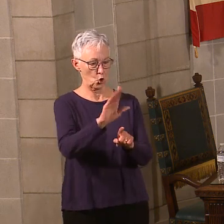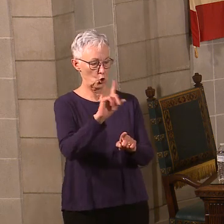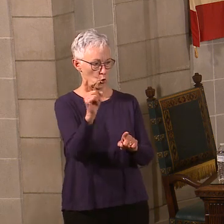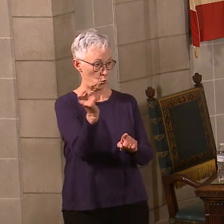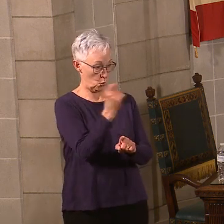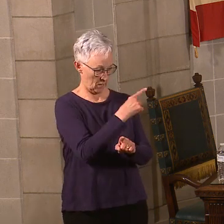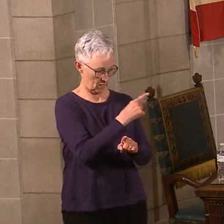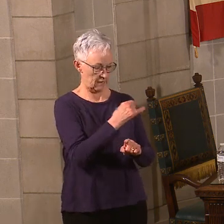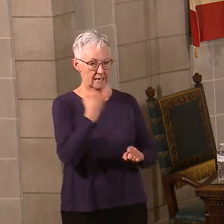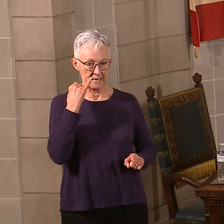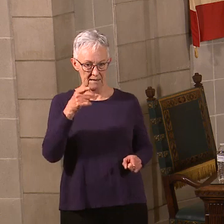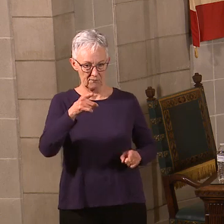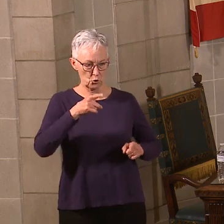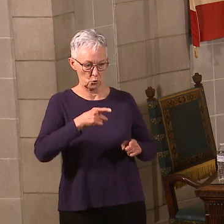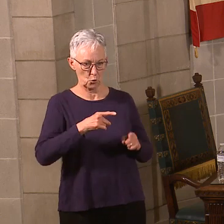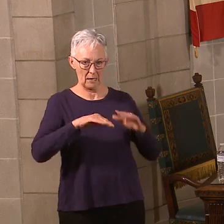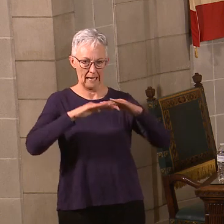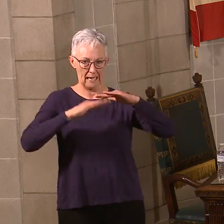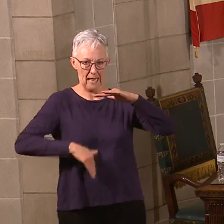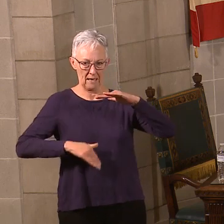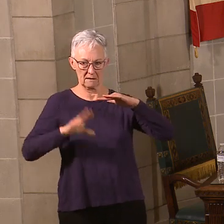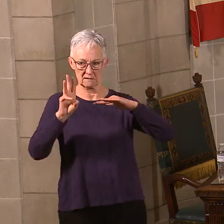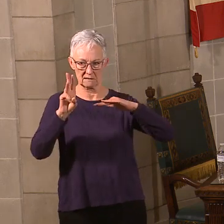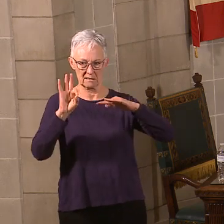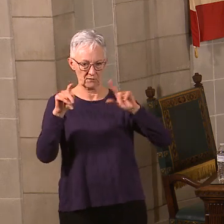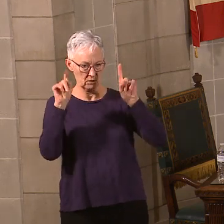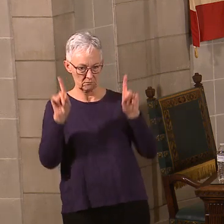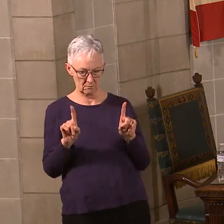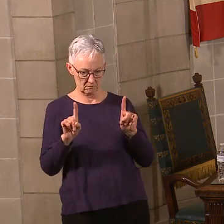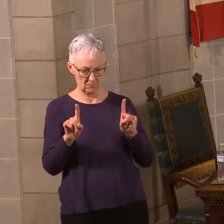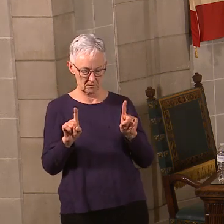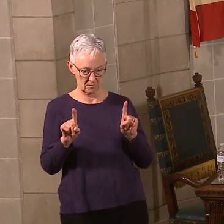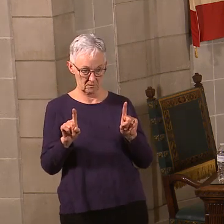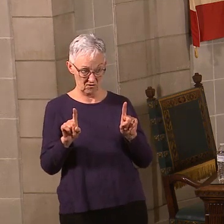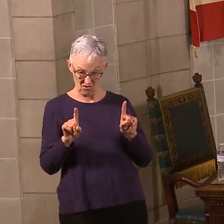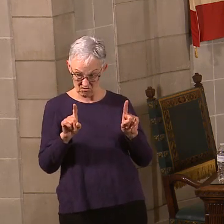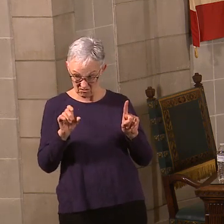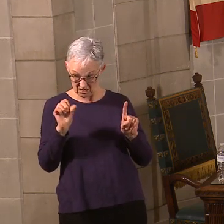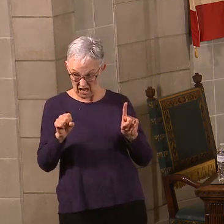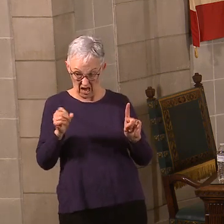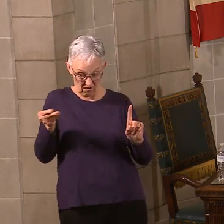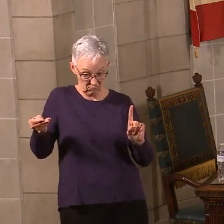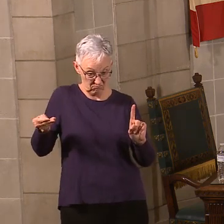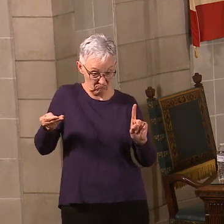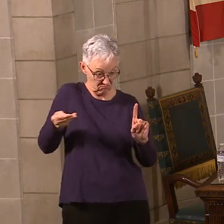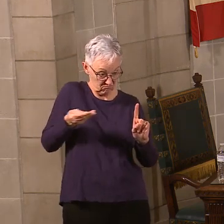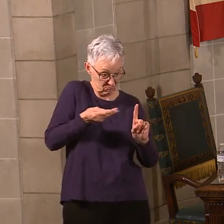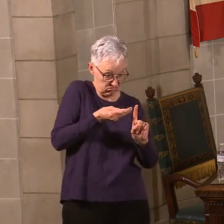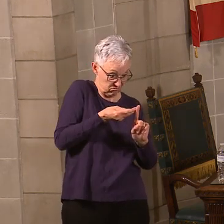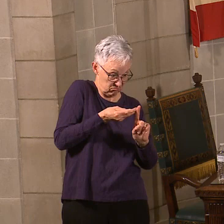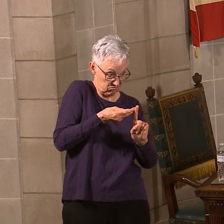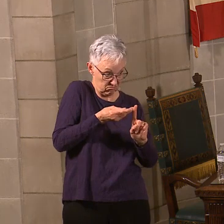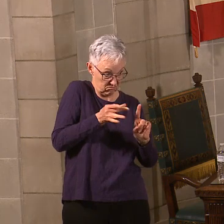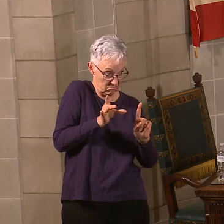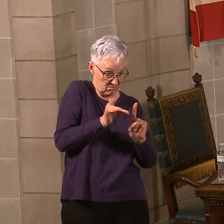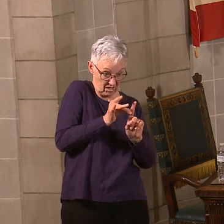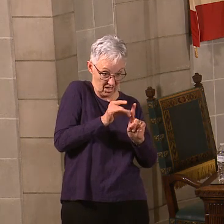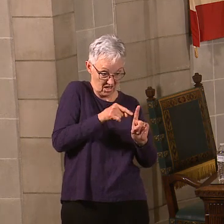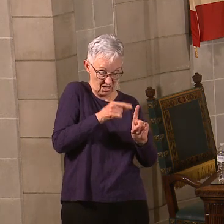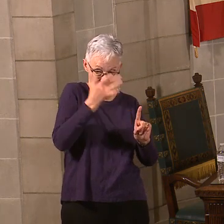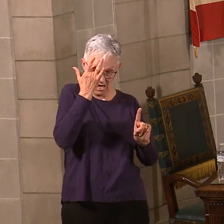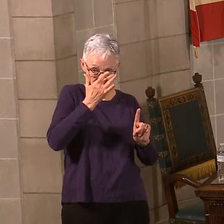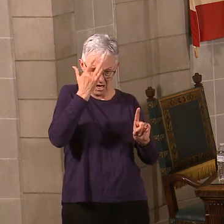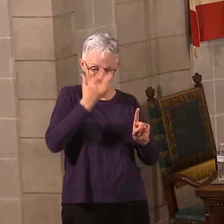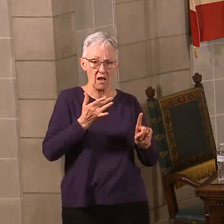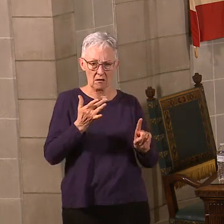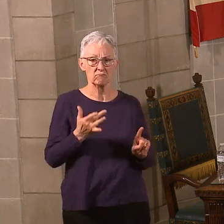you're inside that 6-foot rule, isn't there a risk that you could spread the virus? Well, there's always going to be a risk if you